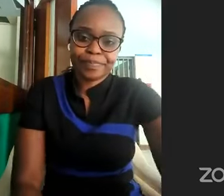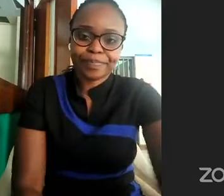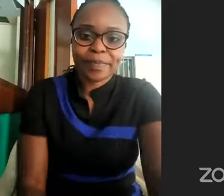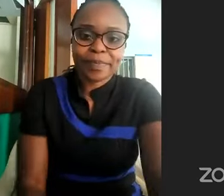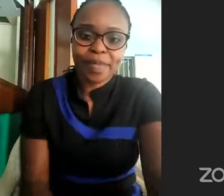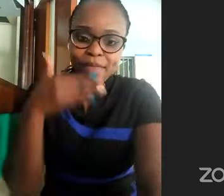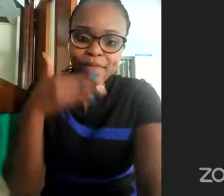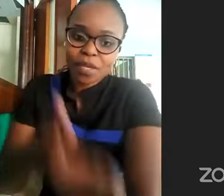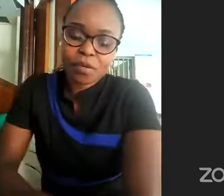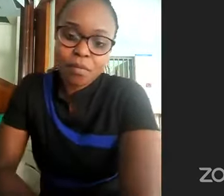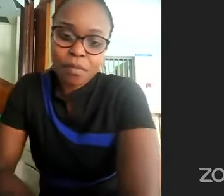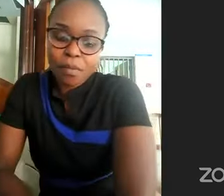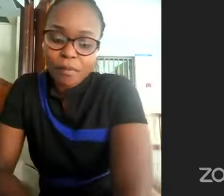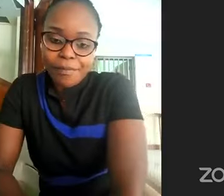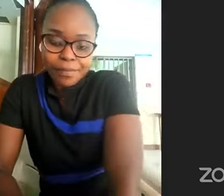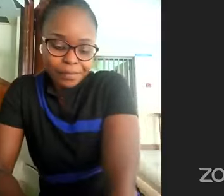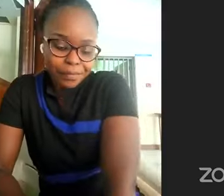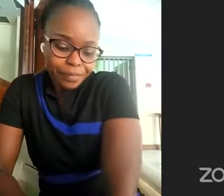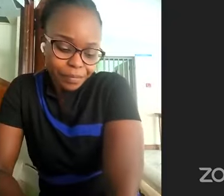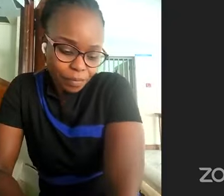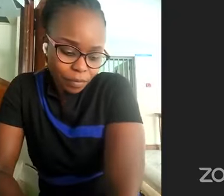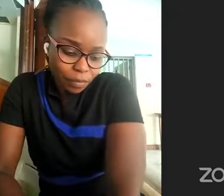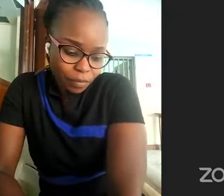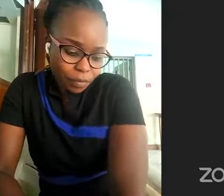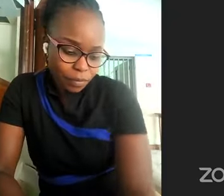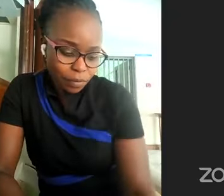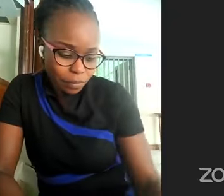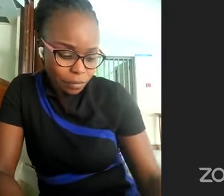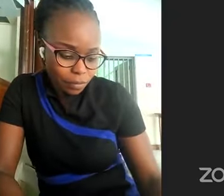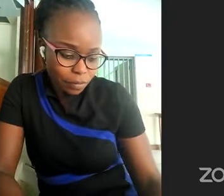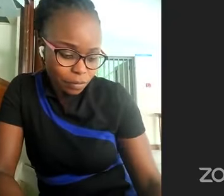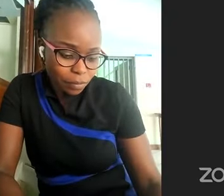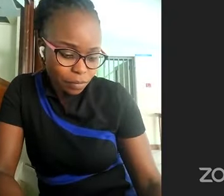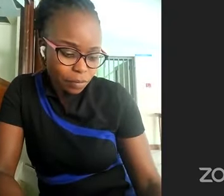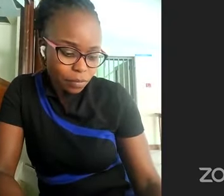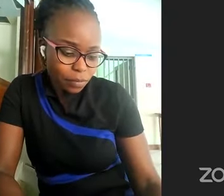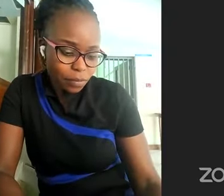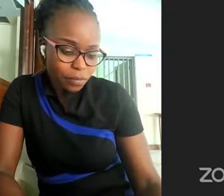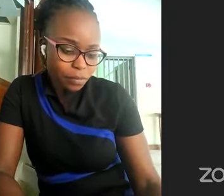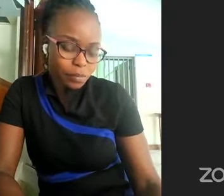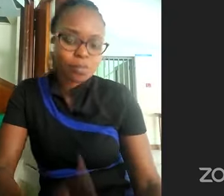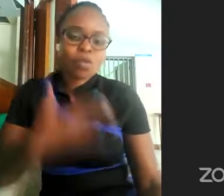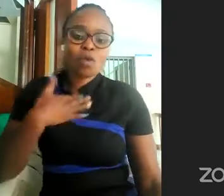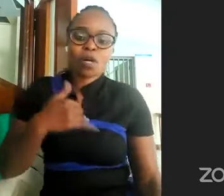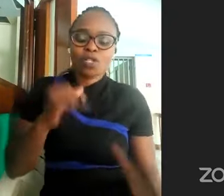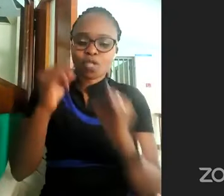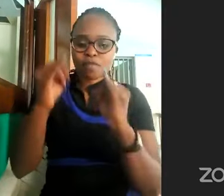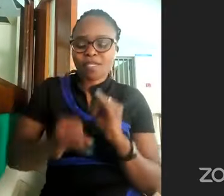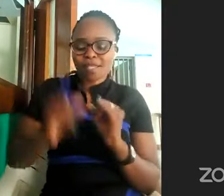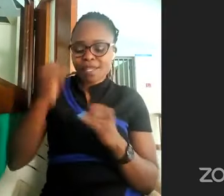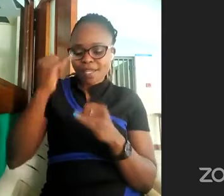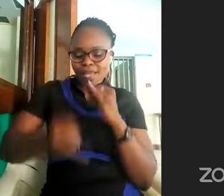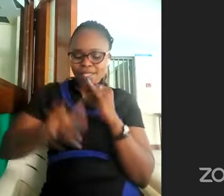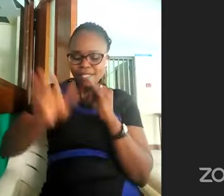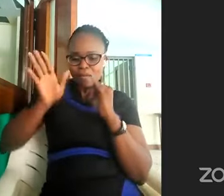Asante sana kwa hayo. I'll invite our last Mama Siri, who is Madam Belta.